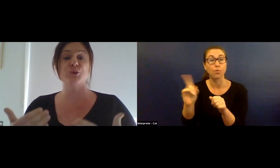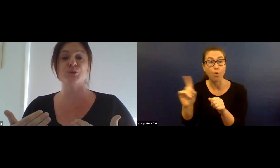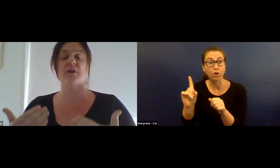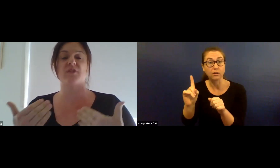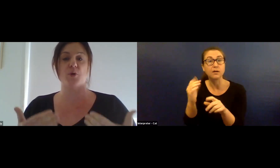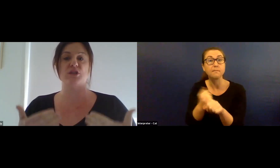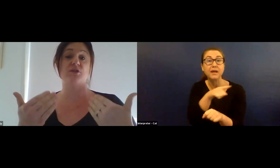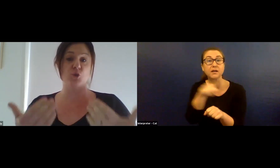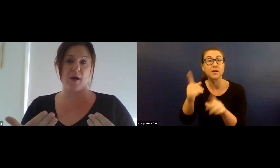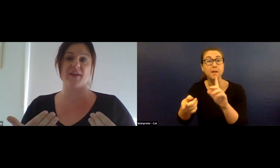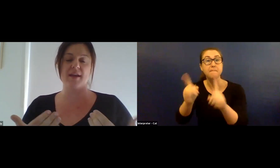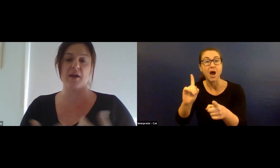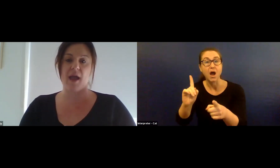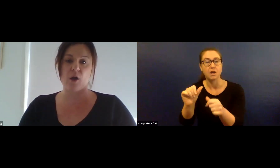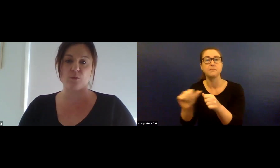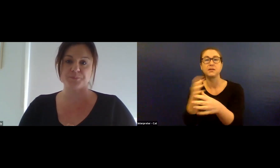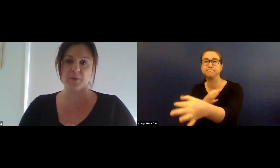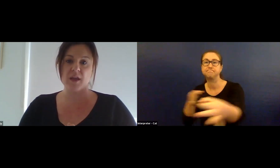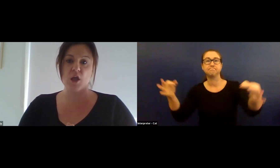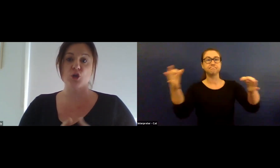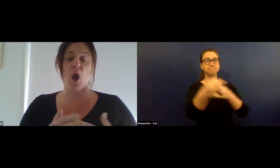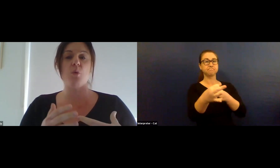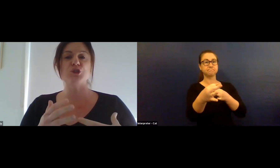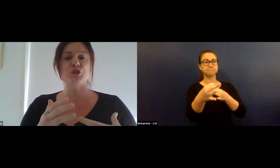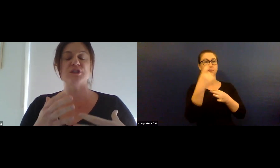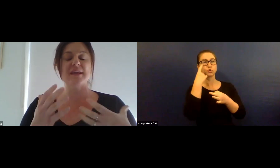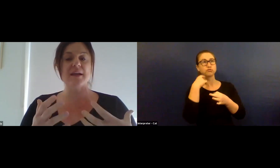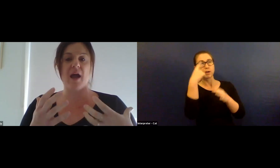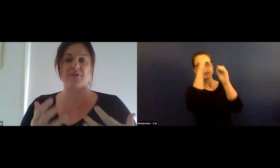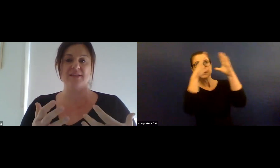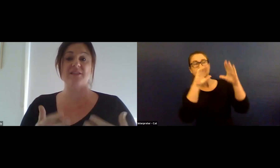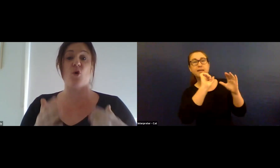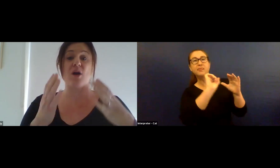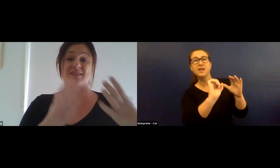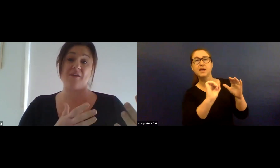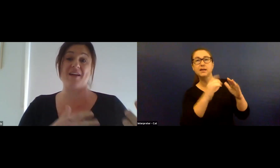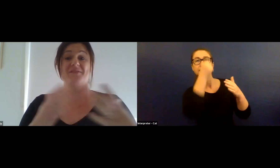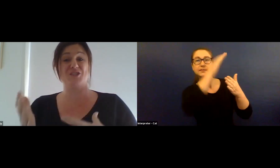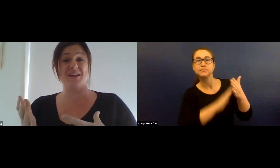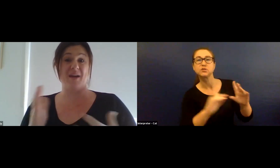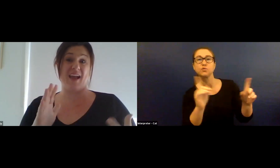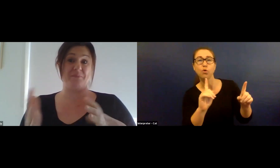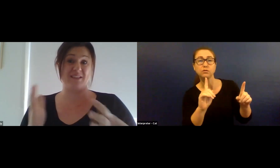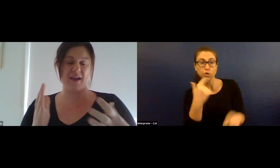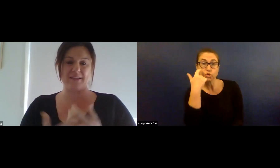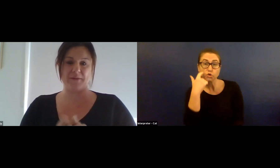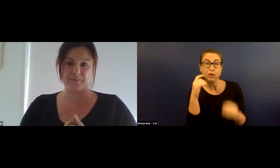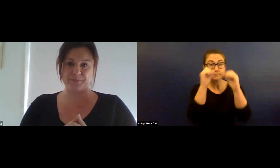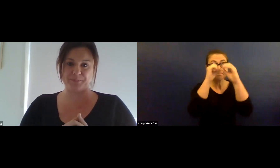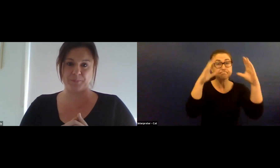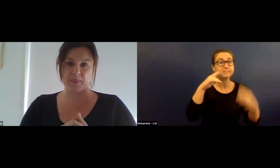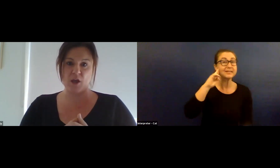the shoes of the person you are thinking about. So I want you to think about this for a deaf and vision impaired